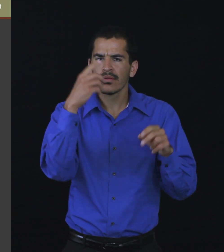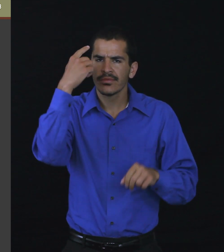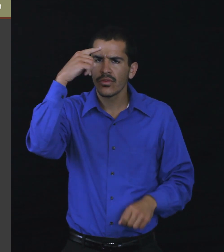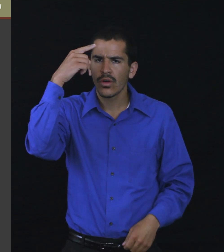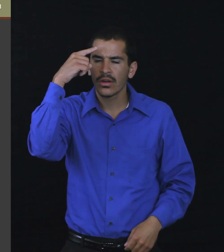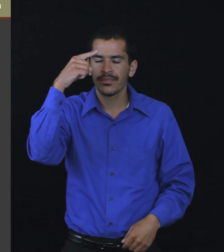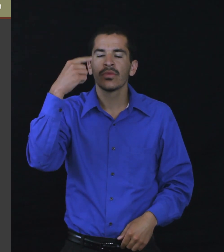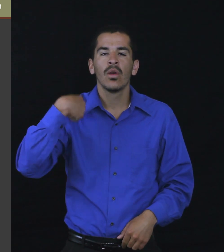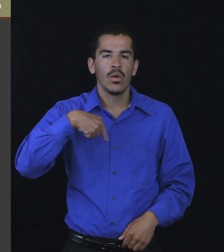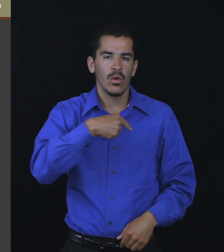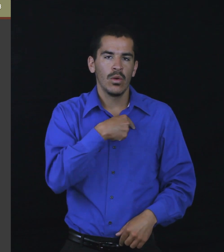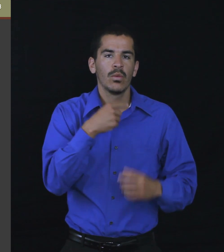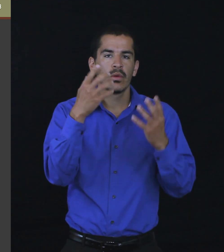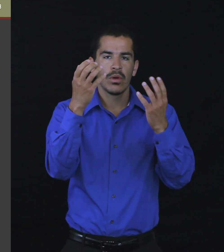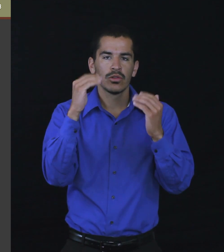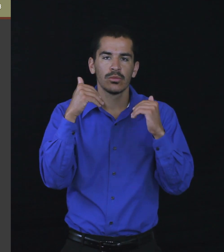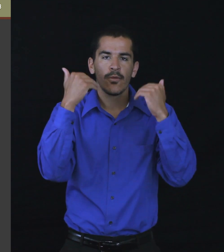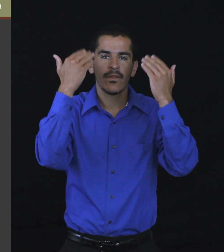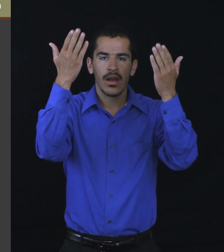Provide a progress report,